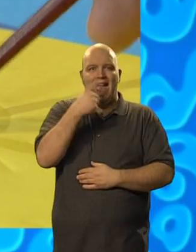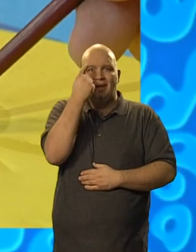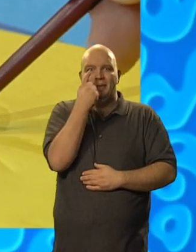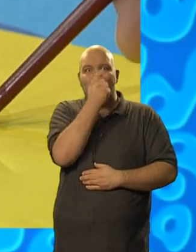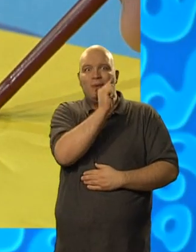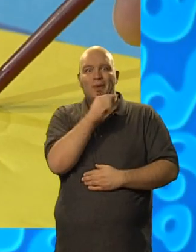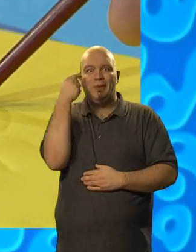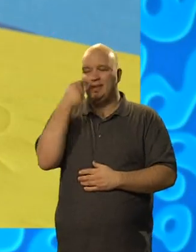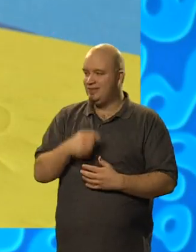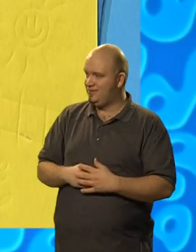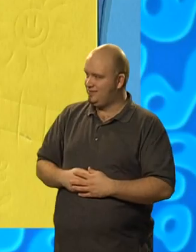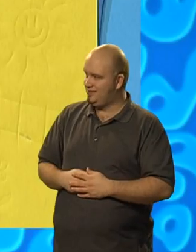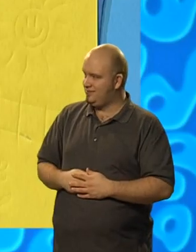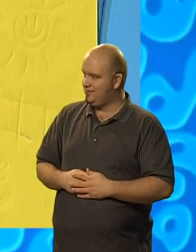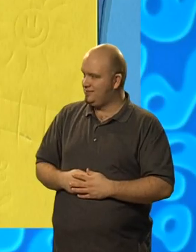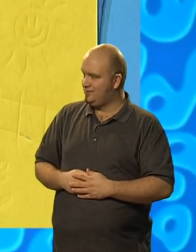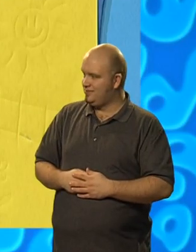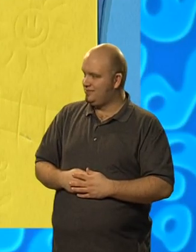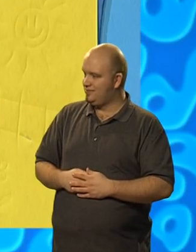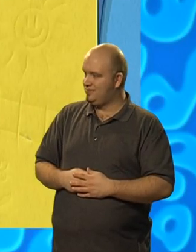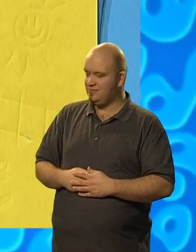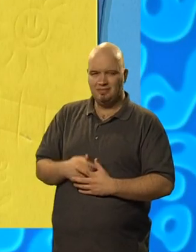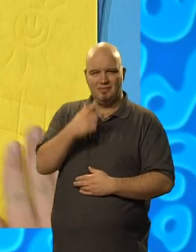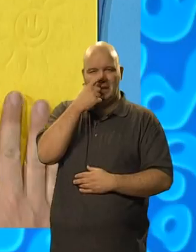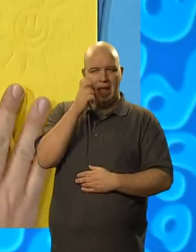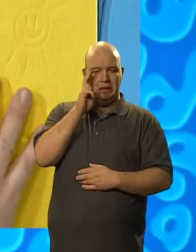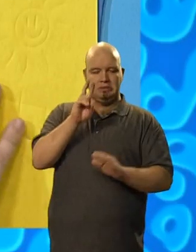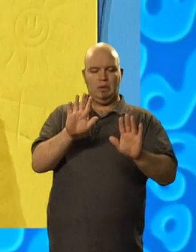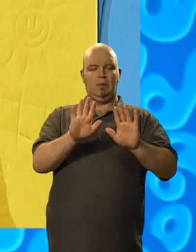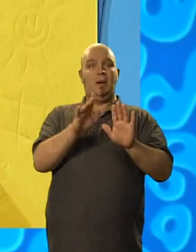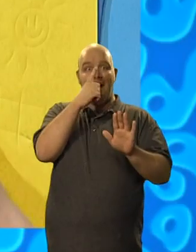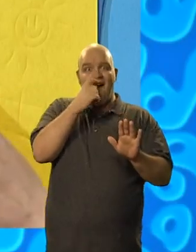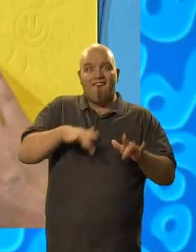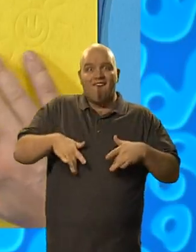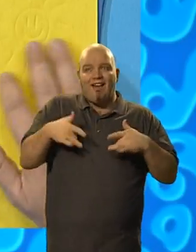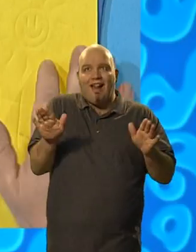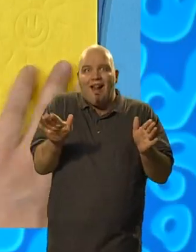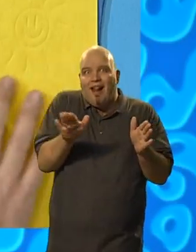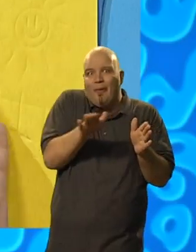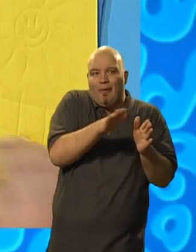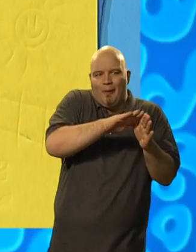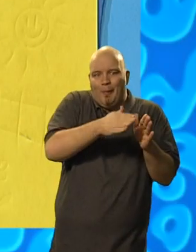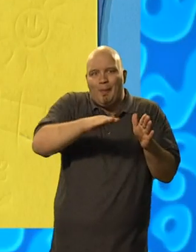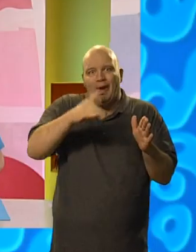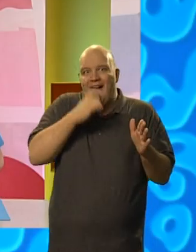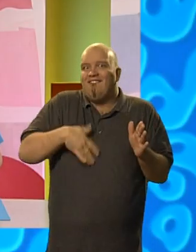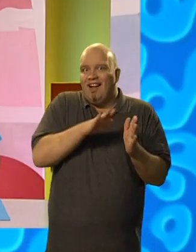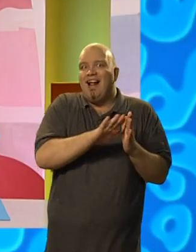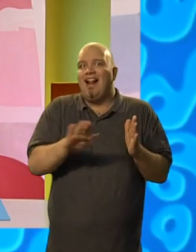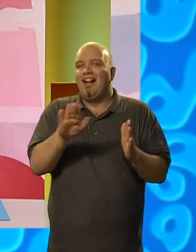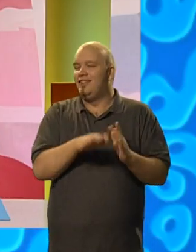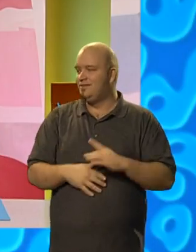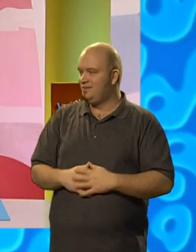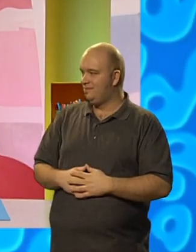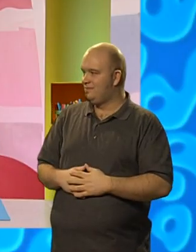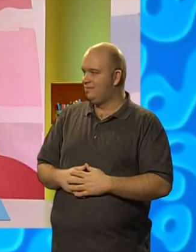draw a face on that. Now, you can just about see it, and I can just about feel it. And